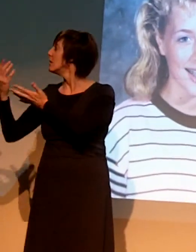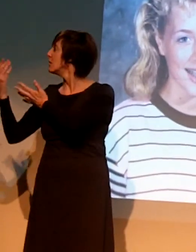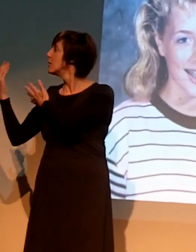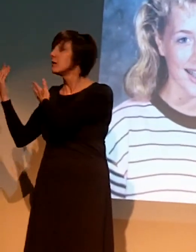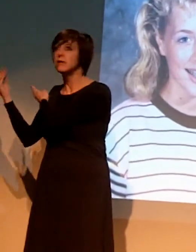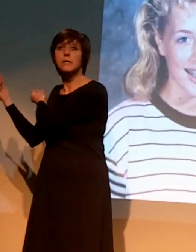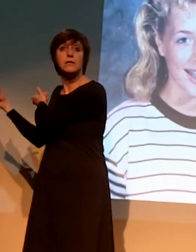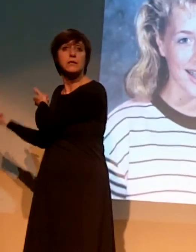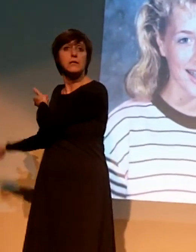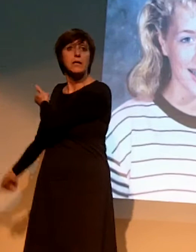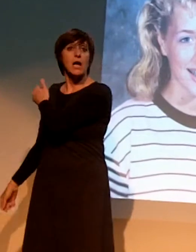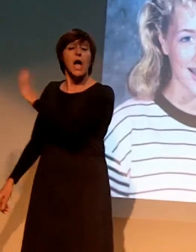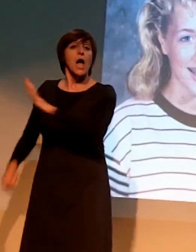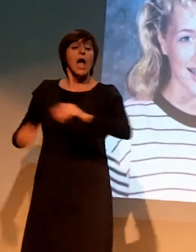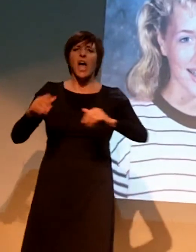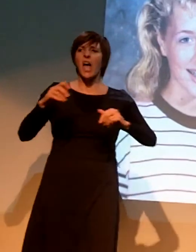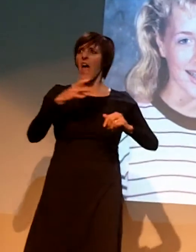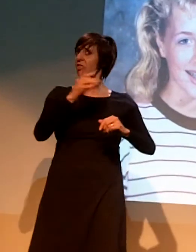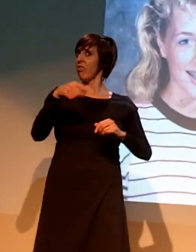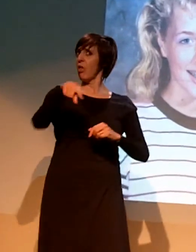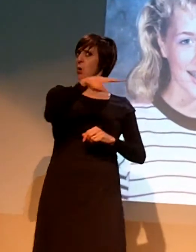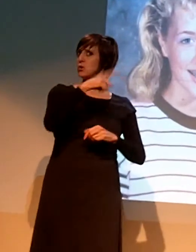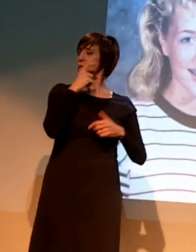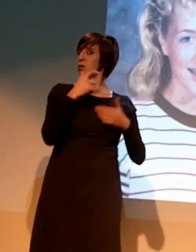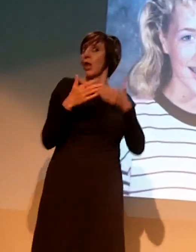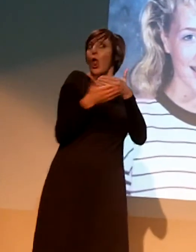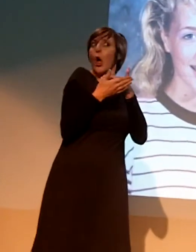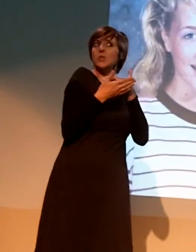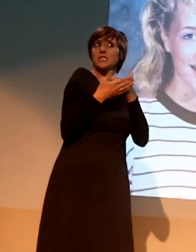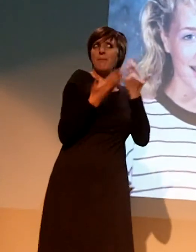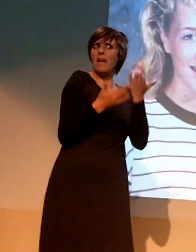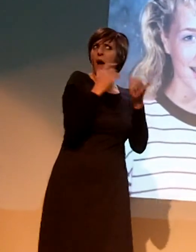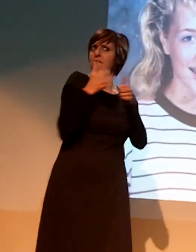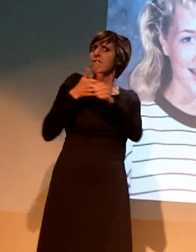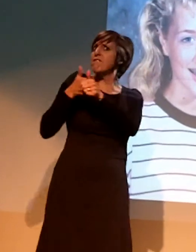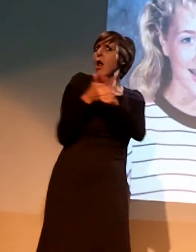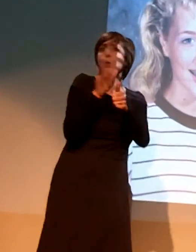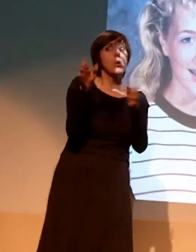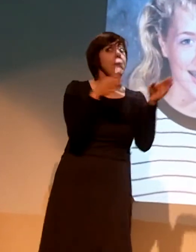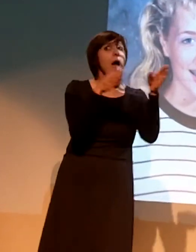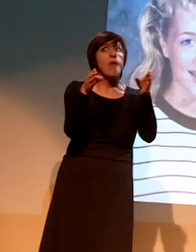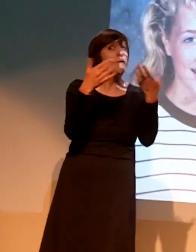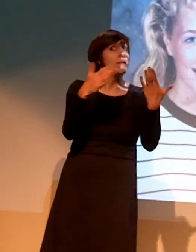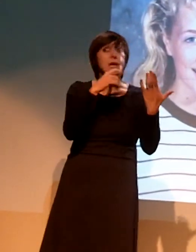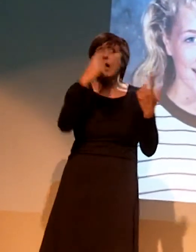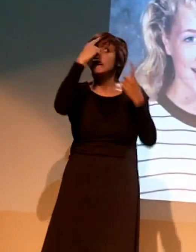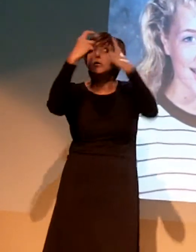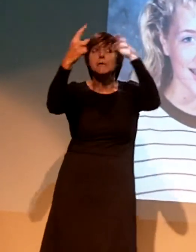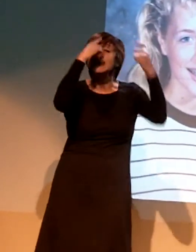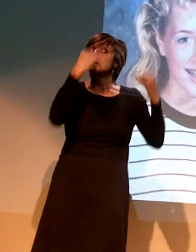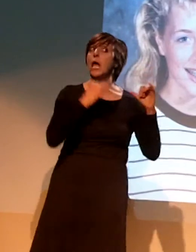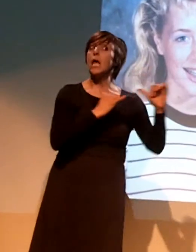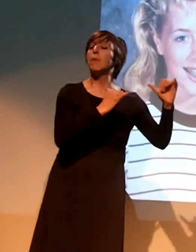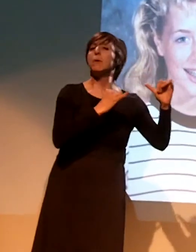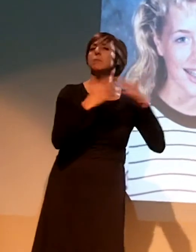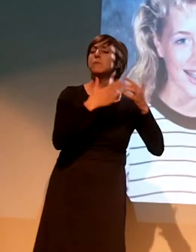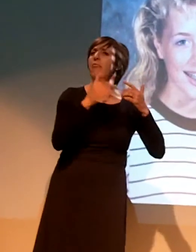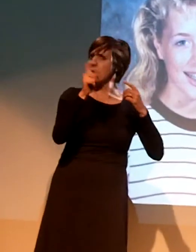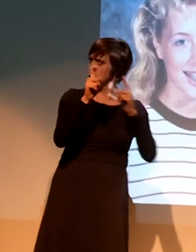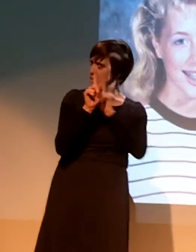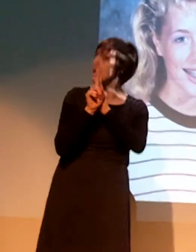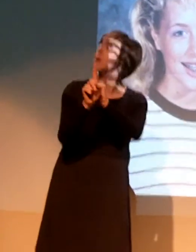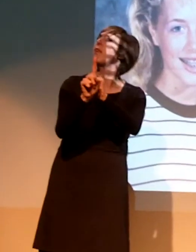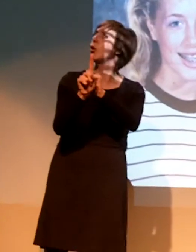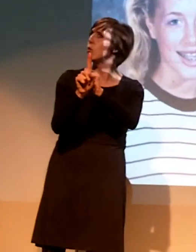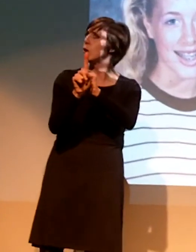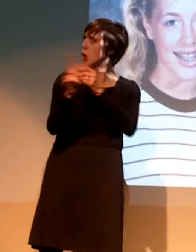And though those close to you may not follow your path or dream your dreams, they should stay with you, close